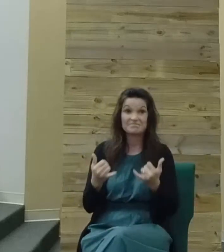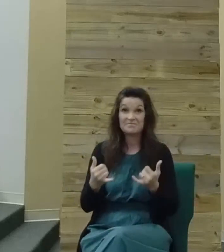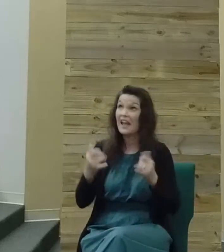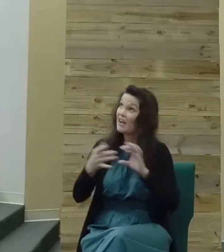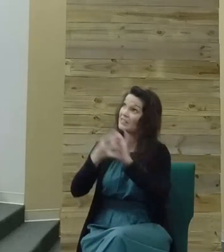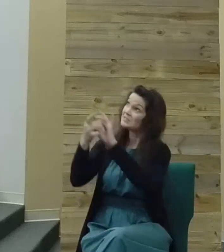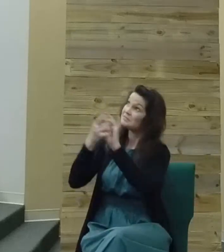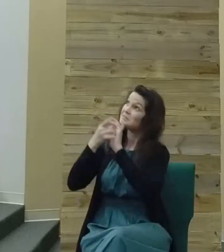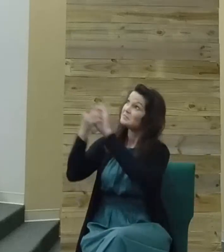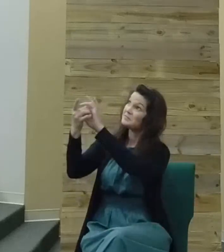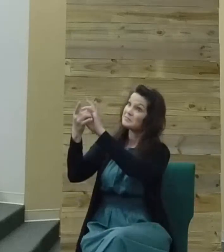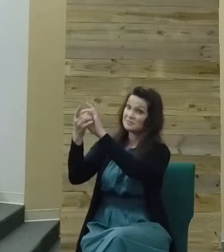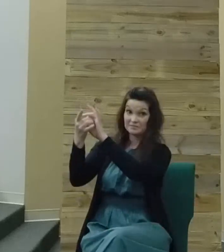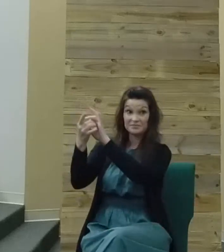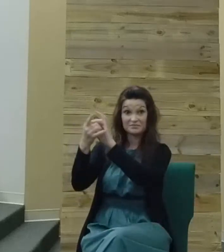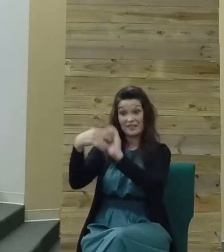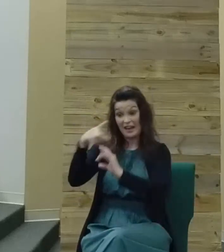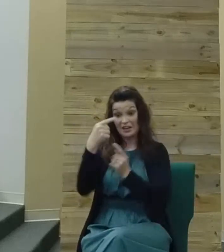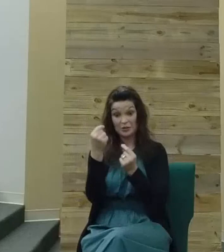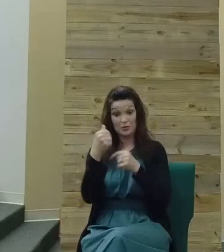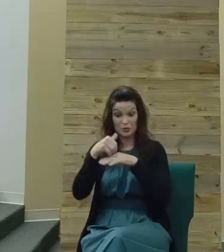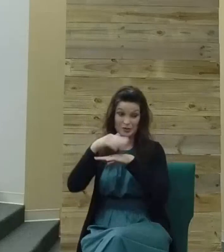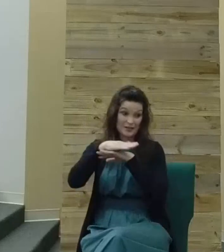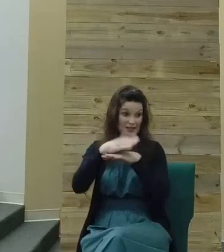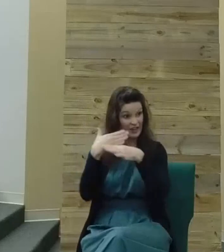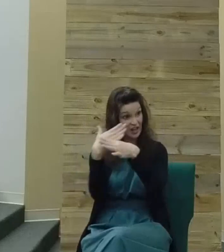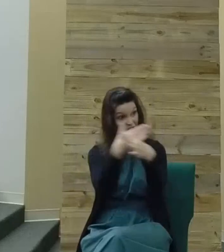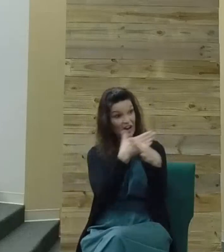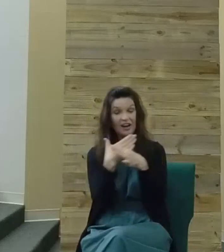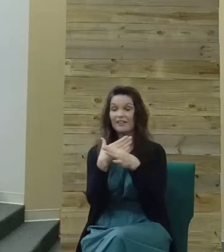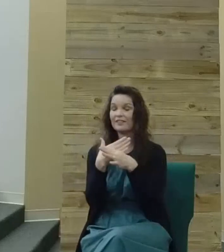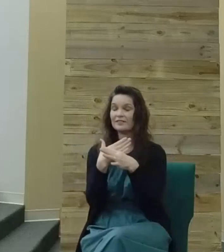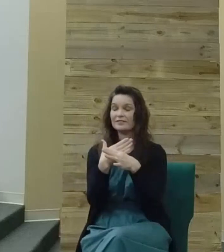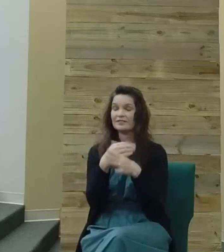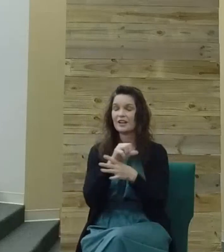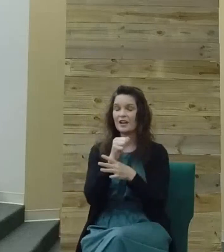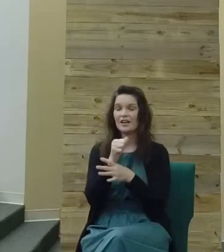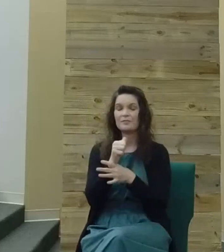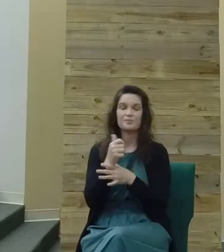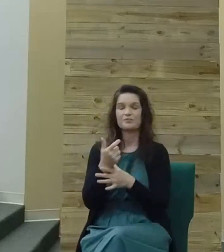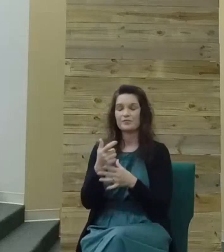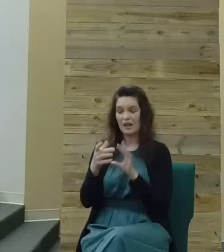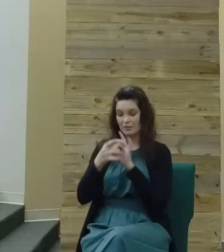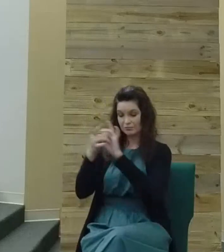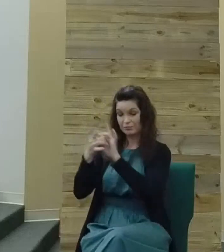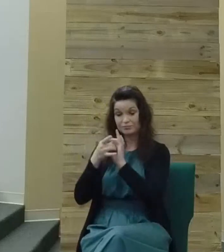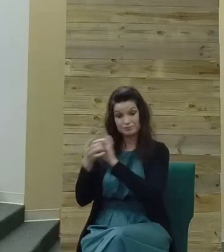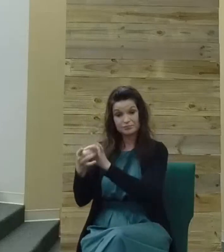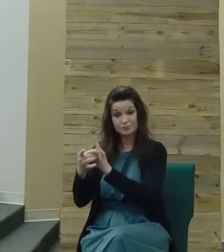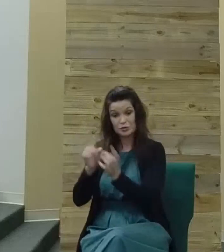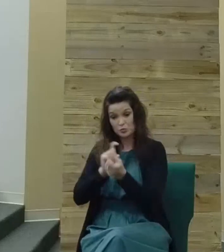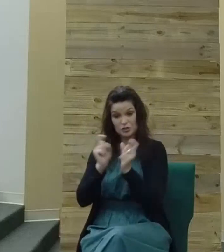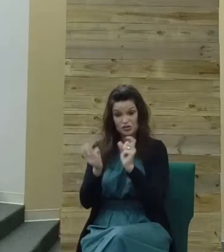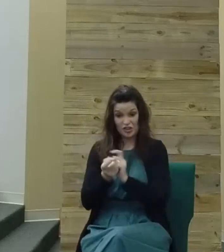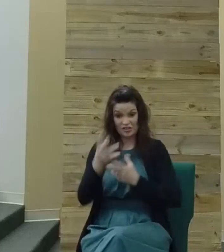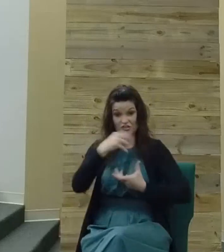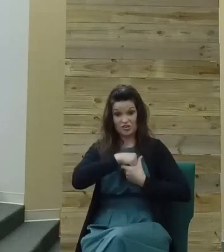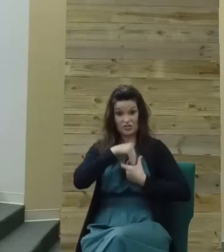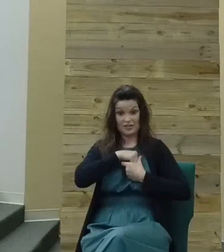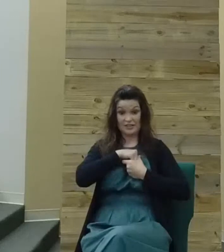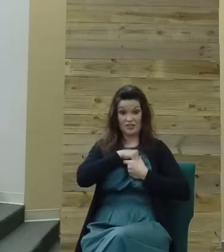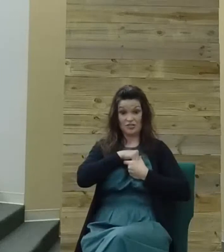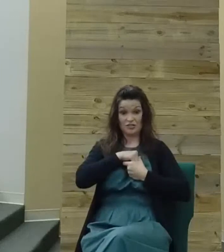Reconciliation brings you to God and it sends you to others. Another way to say that is reconciliation changes your